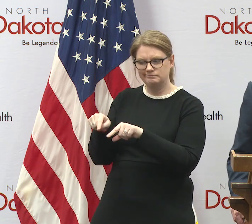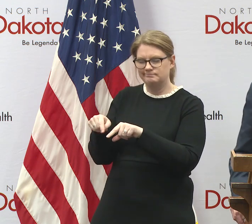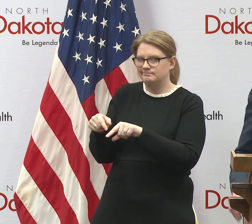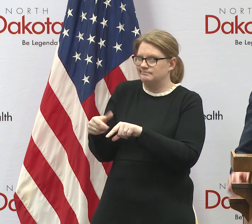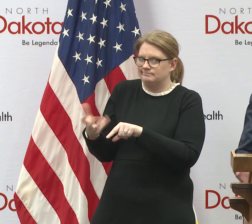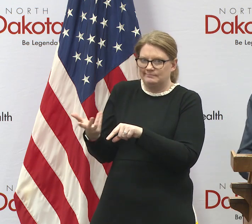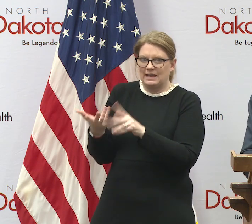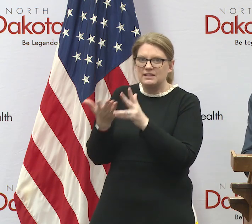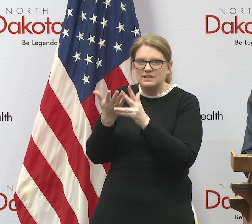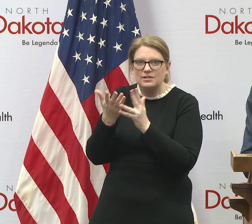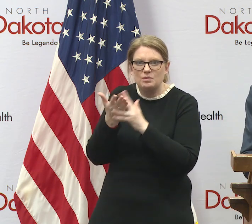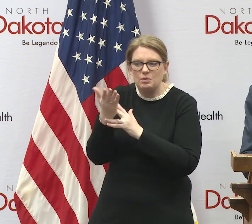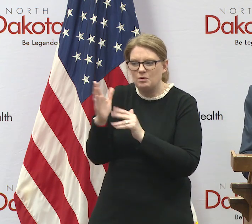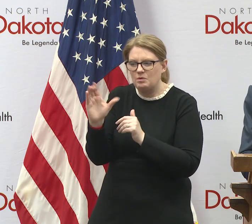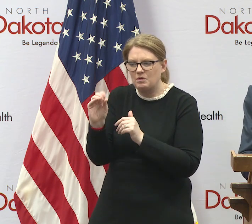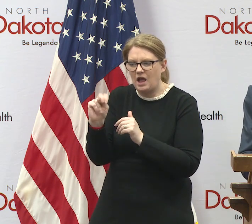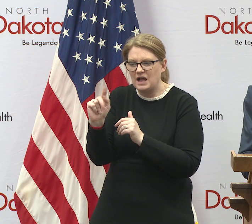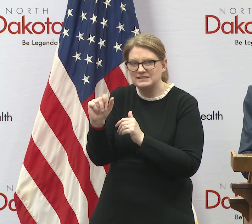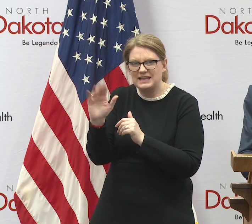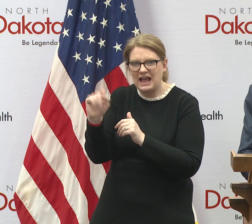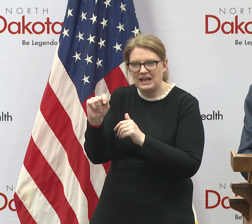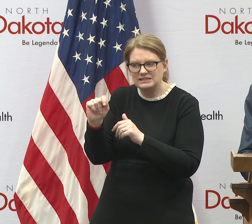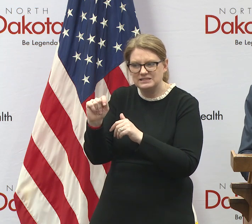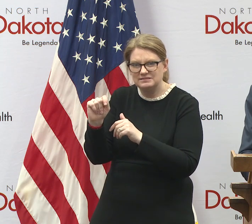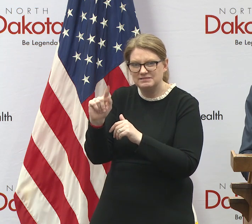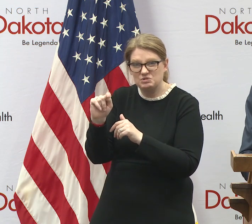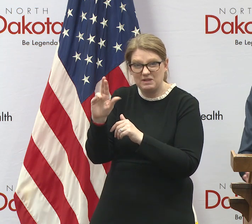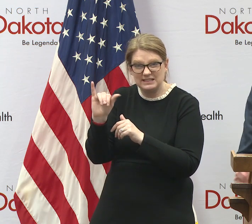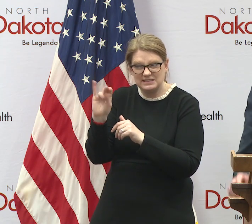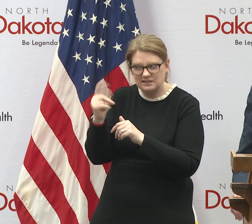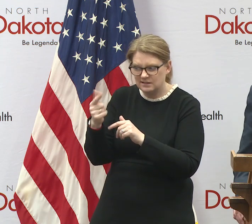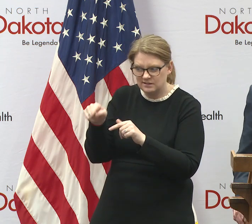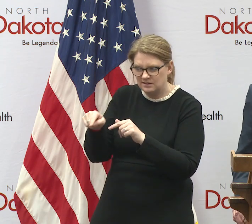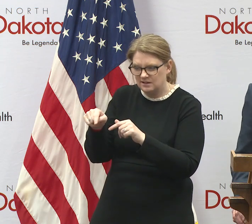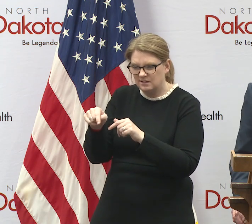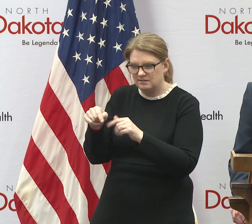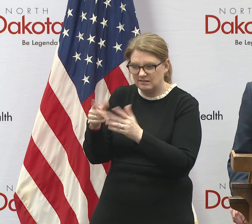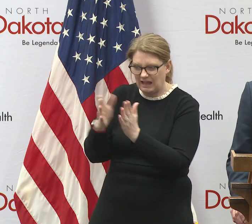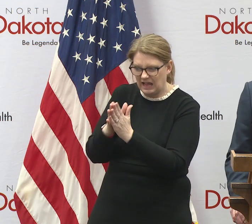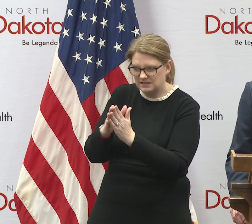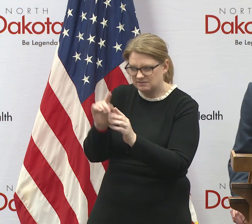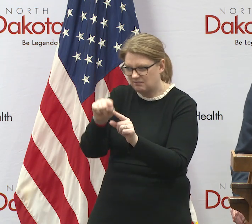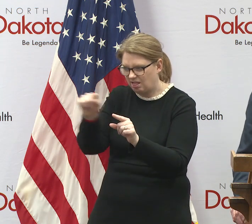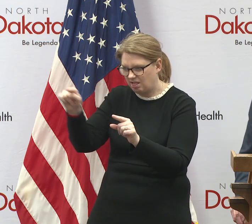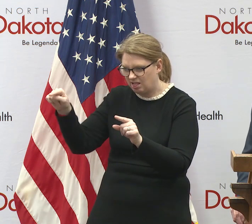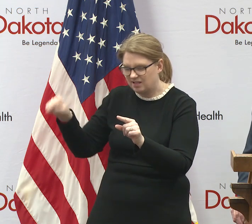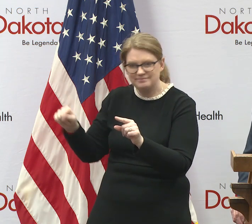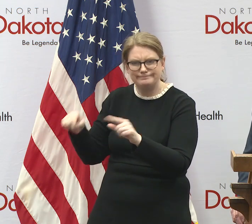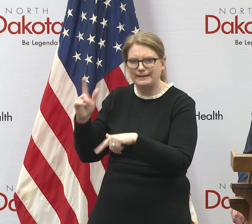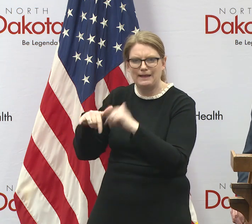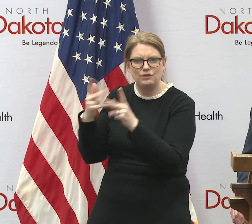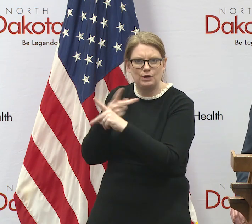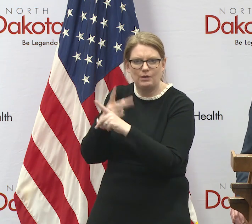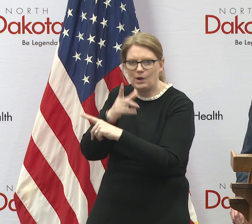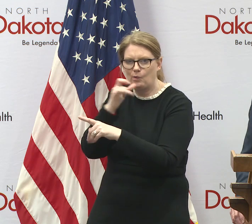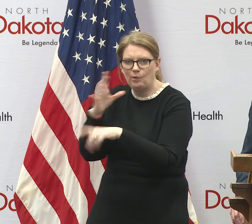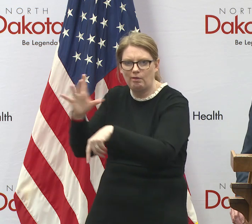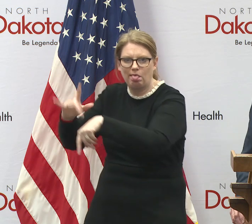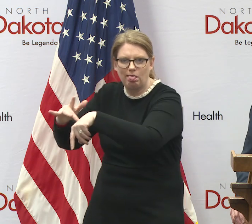through the contact tracing, not able to identify specific contact with someone who had traveled. What brings us to the